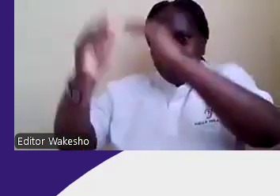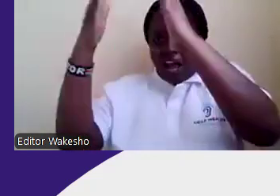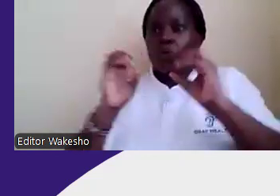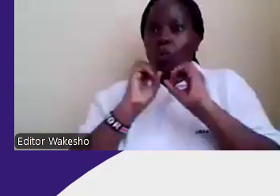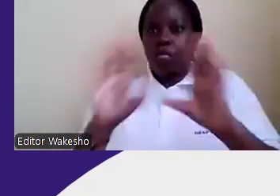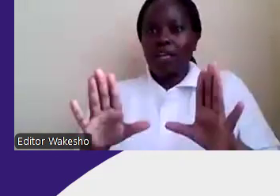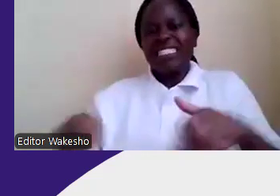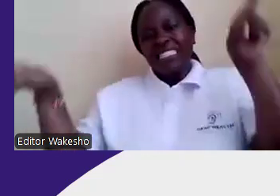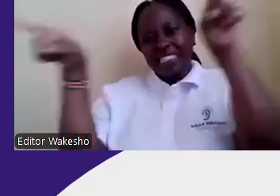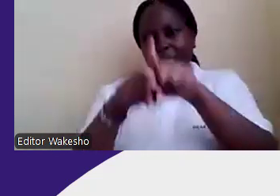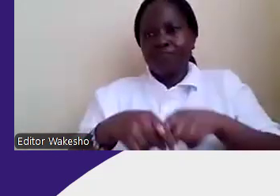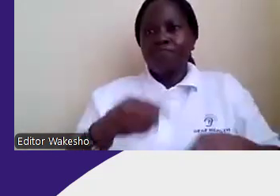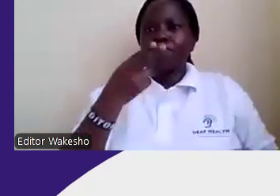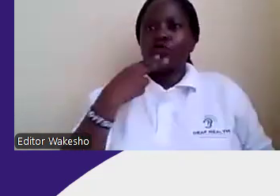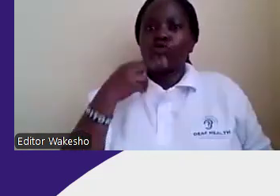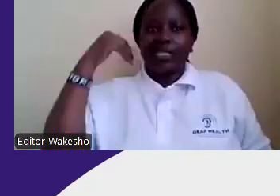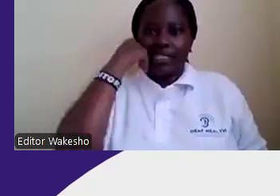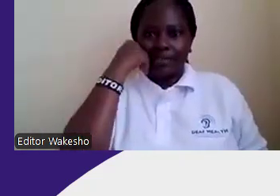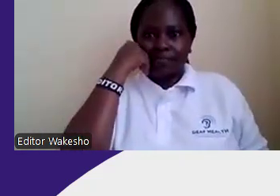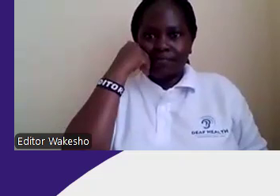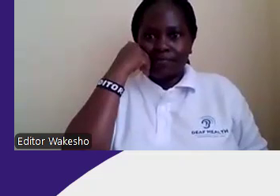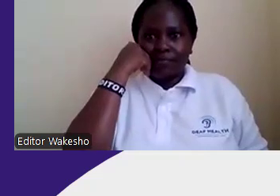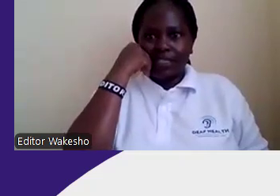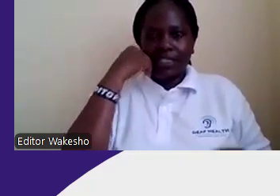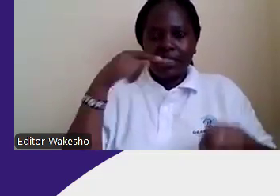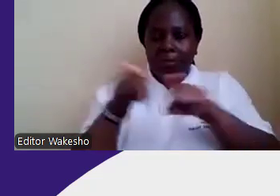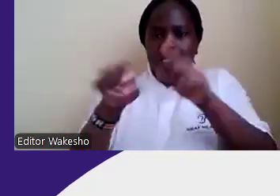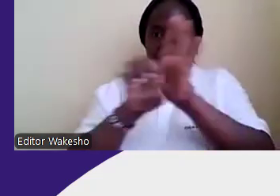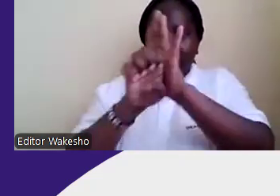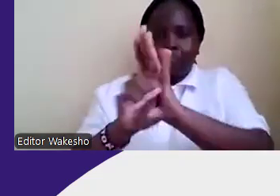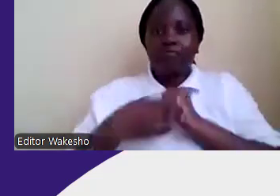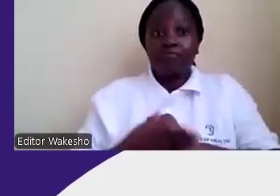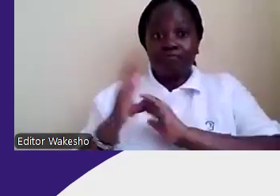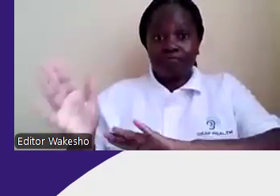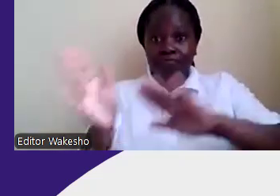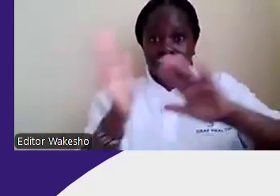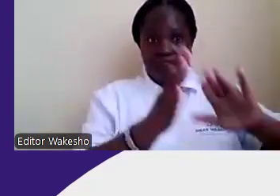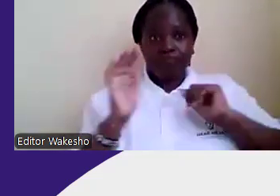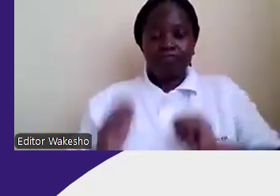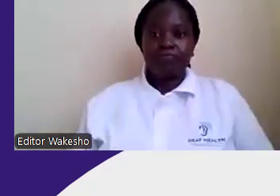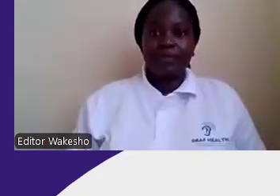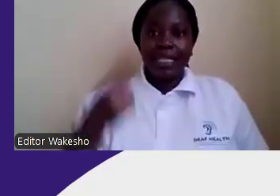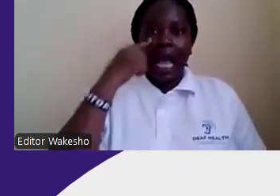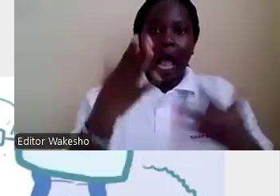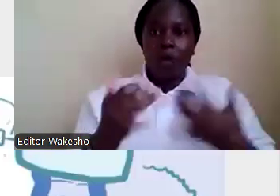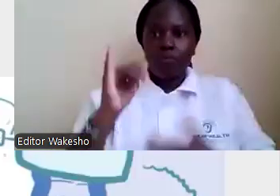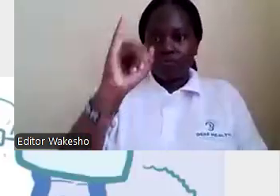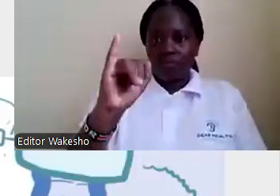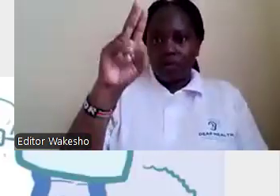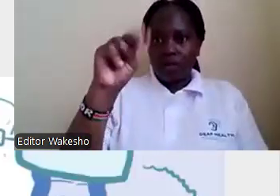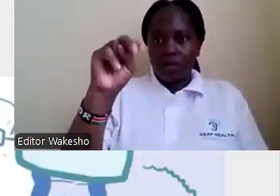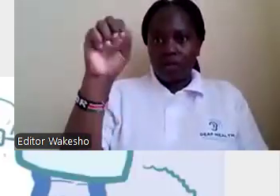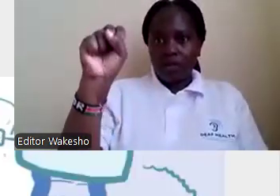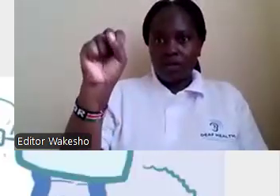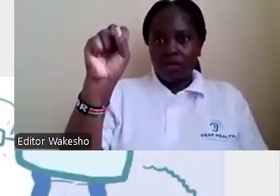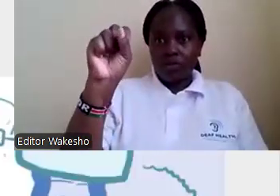starvation among plenty, right? So let's move on to the next slide and see how insulin